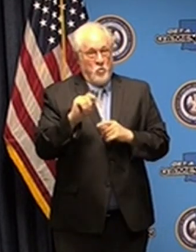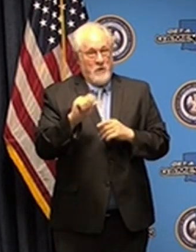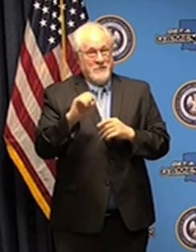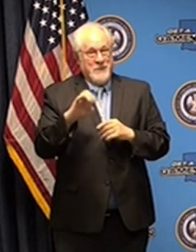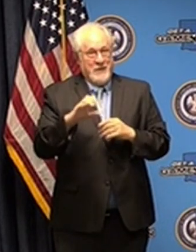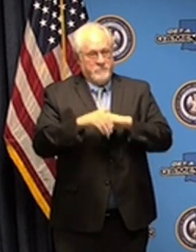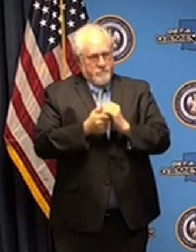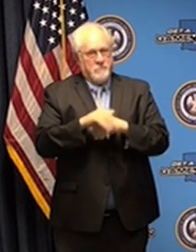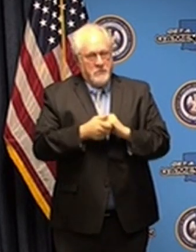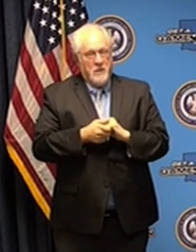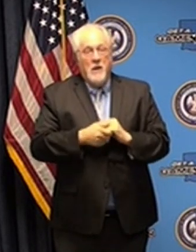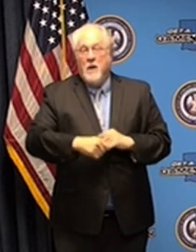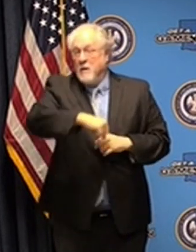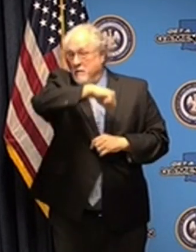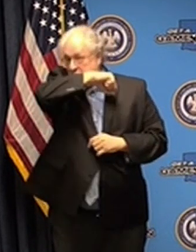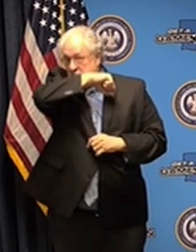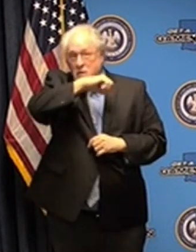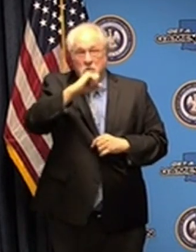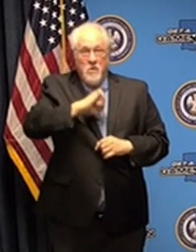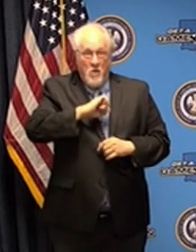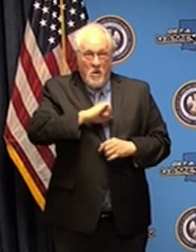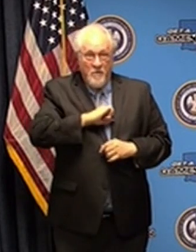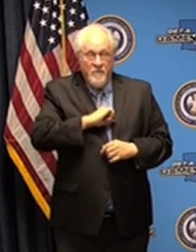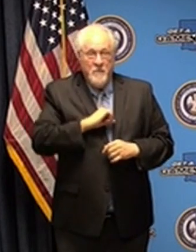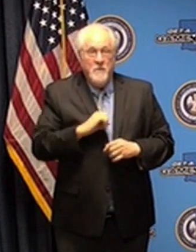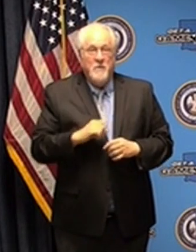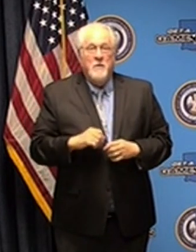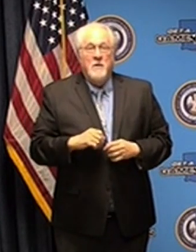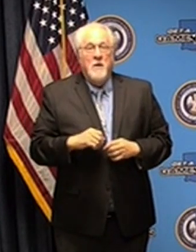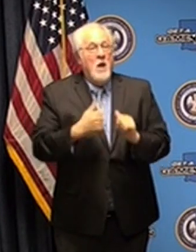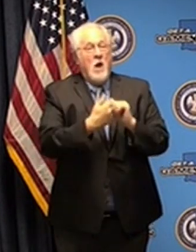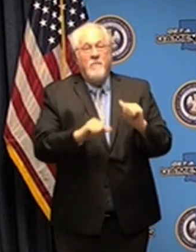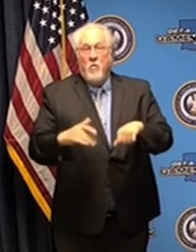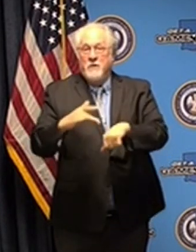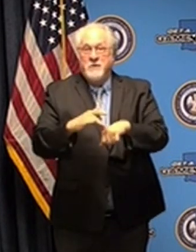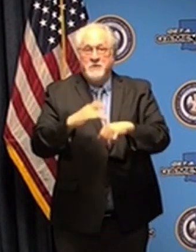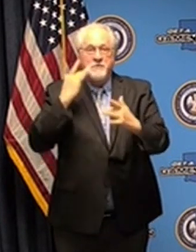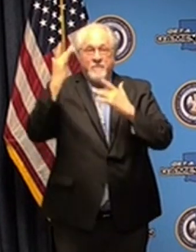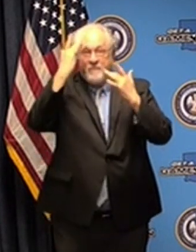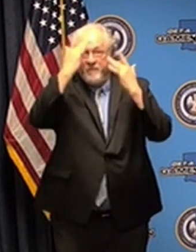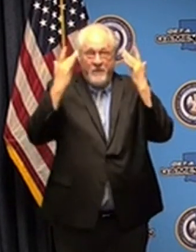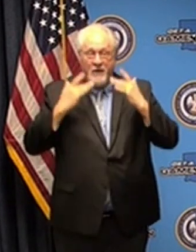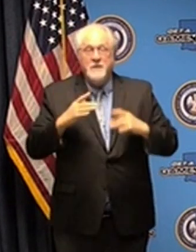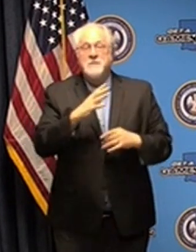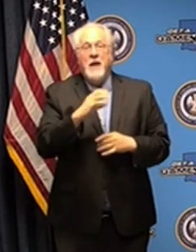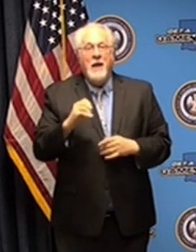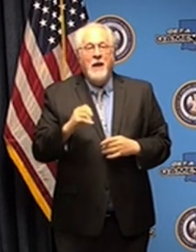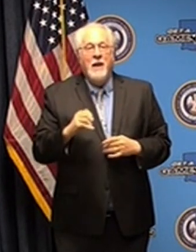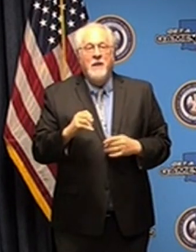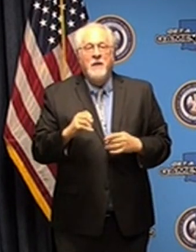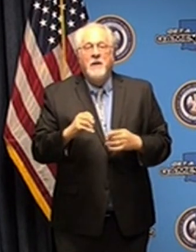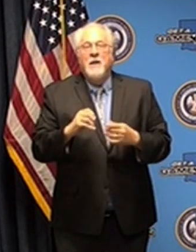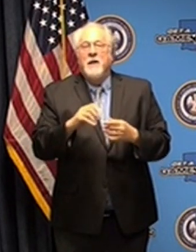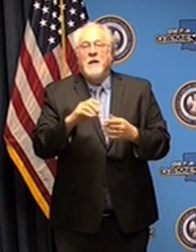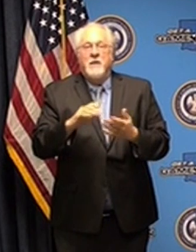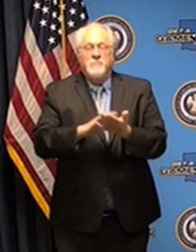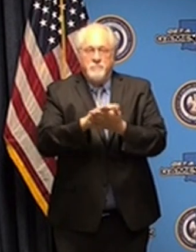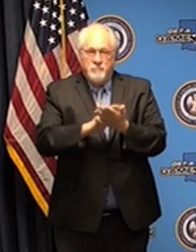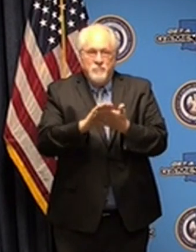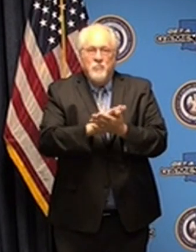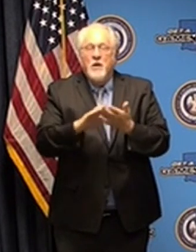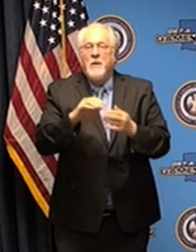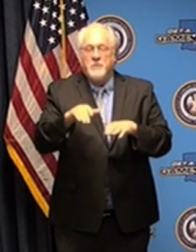seconds. Cover your cough into your elbow. Avoid touching your face and frequently disinfect